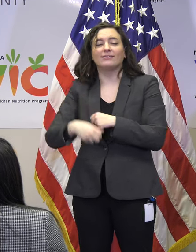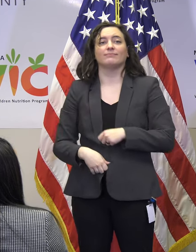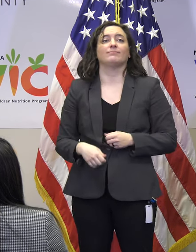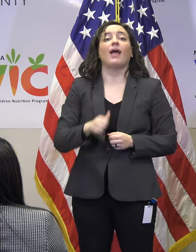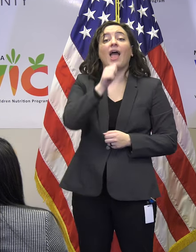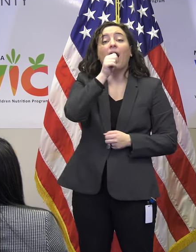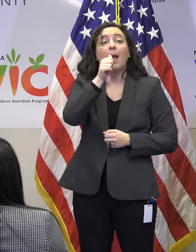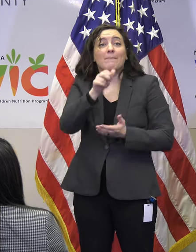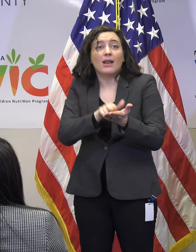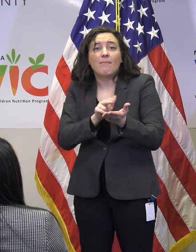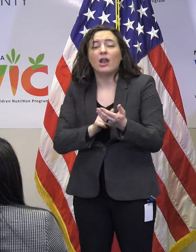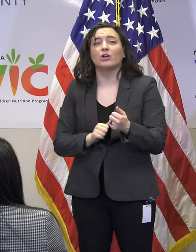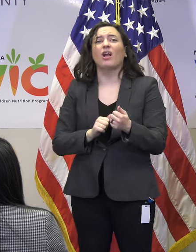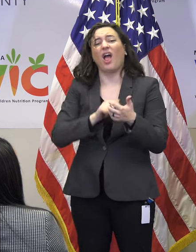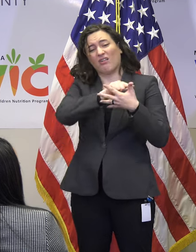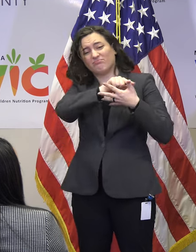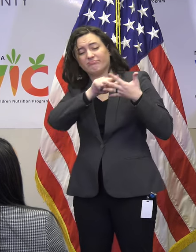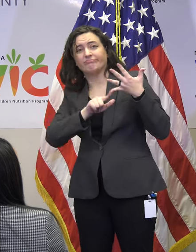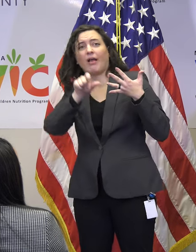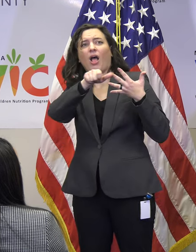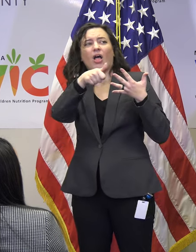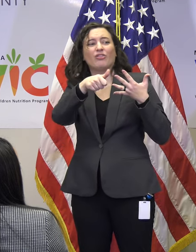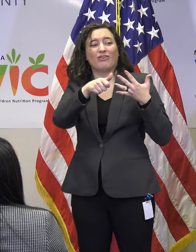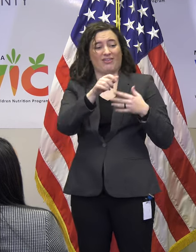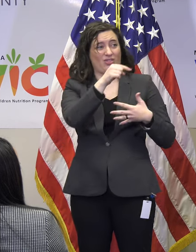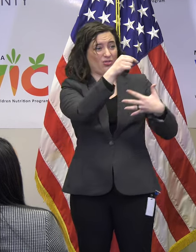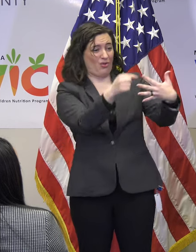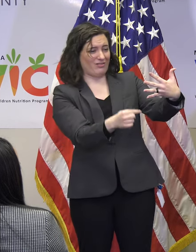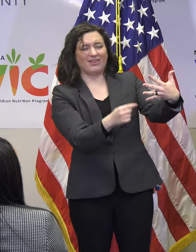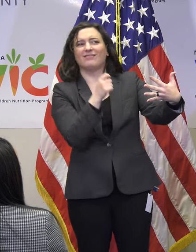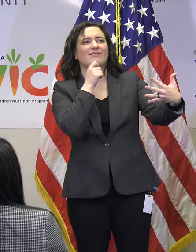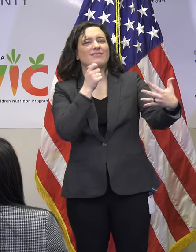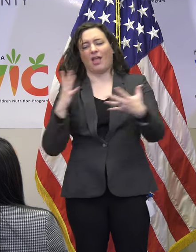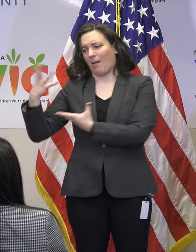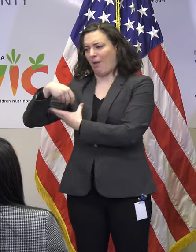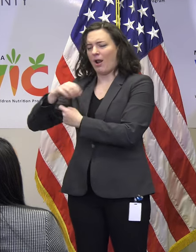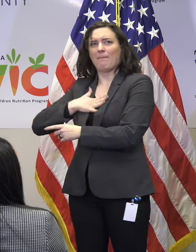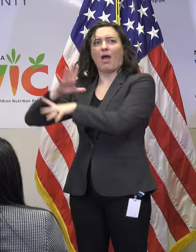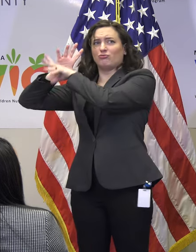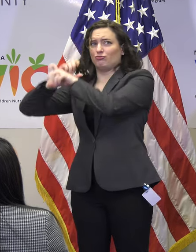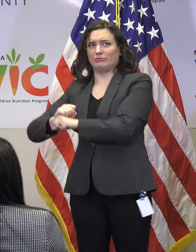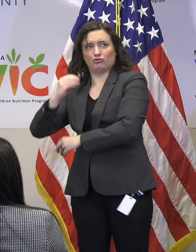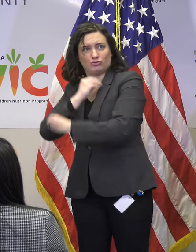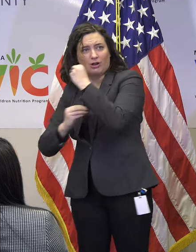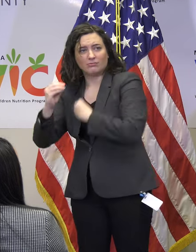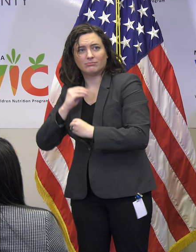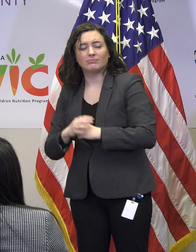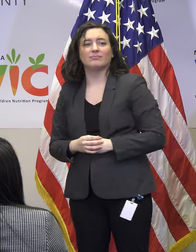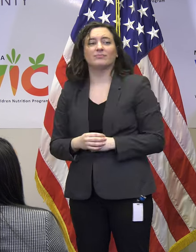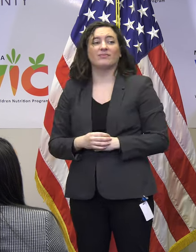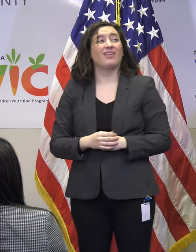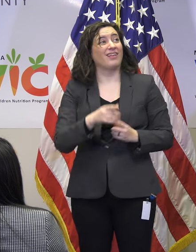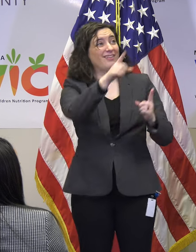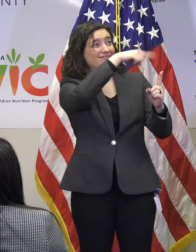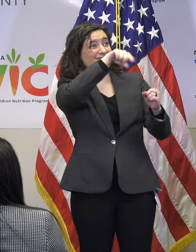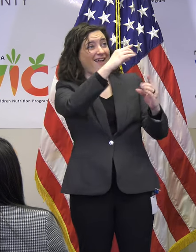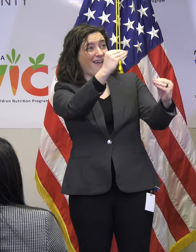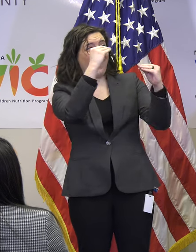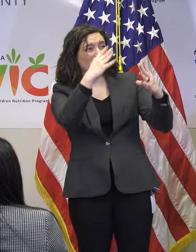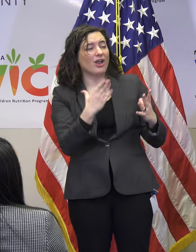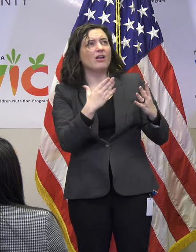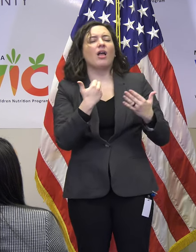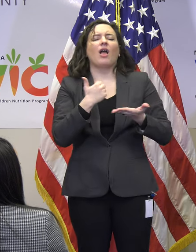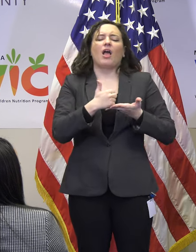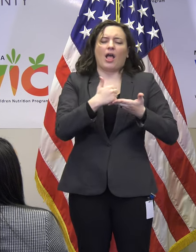has not been traditionally a part of my culture's diet. The health educators at WIC gave me the space to unpack and talk